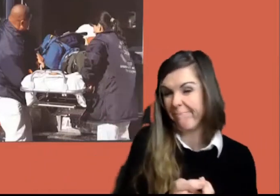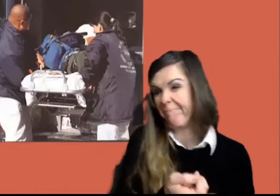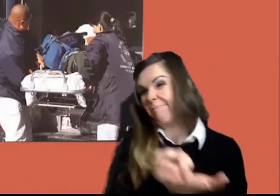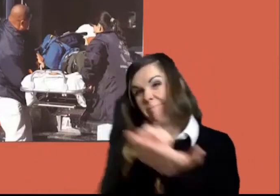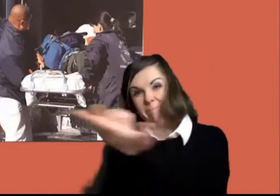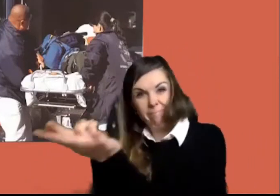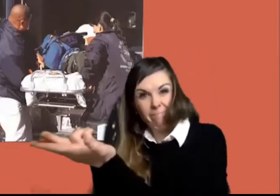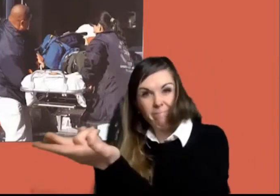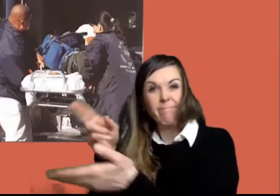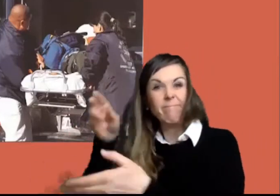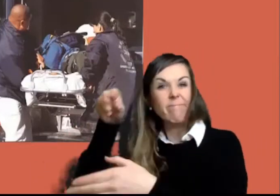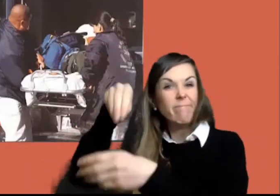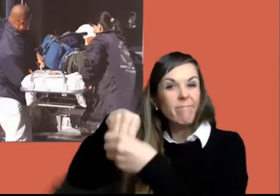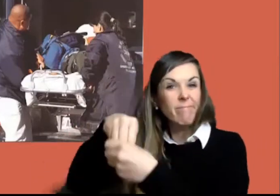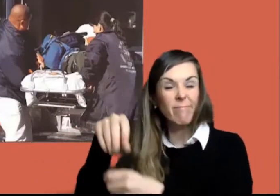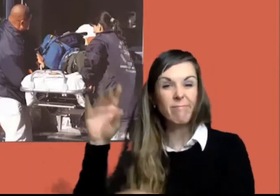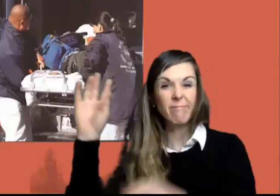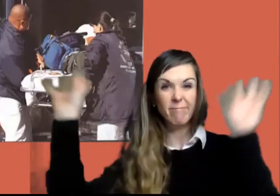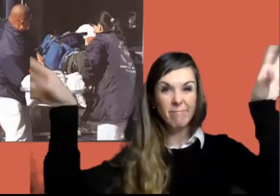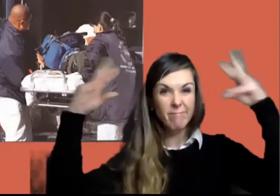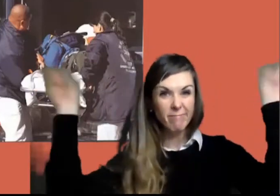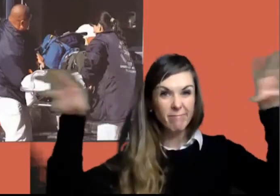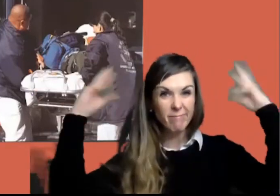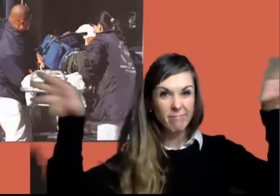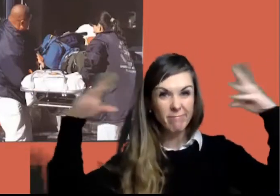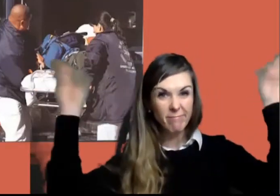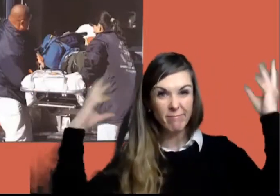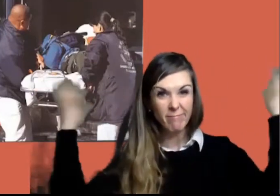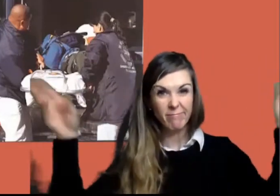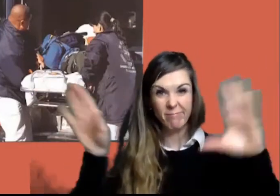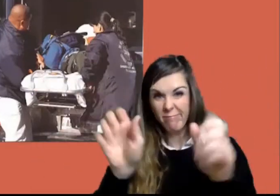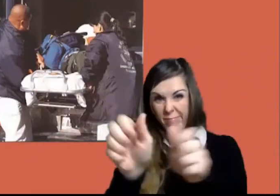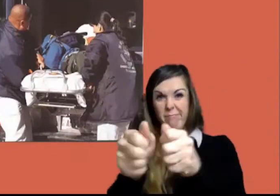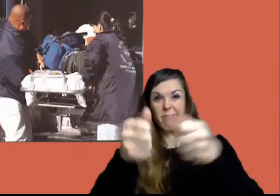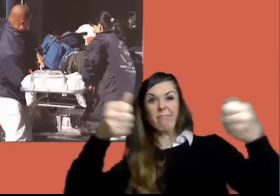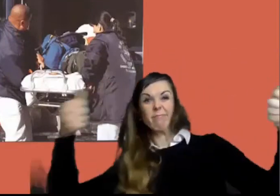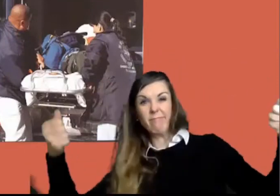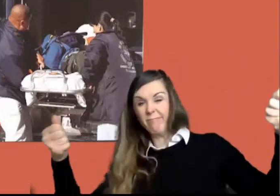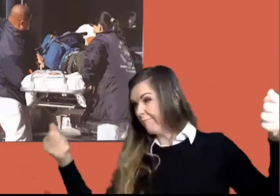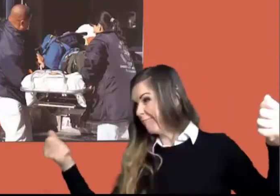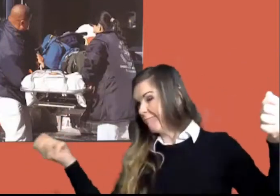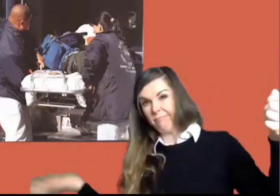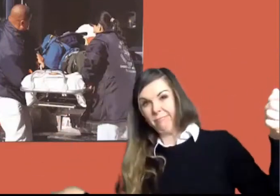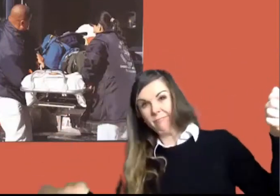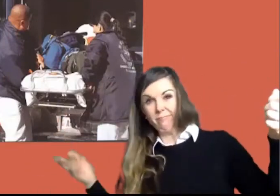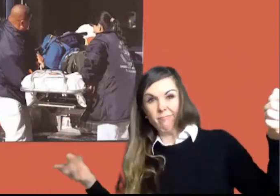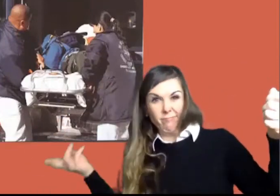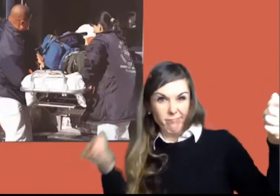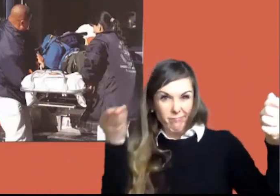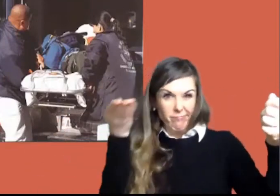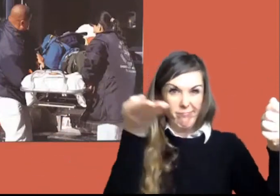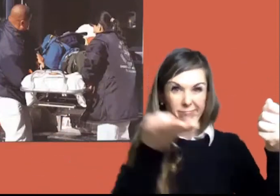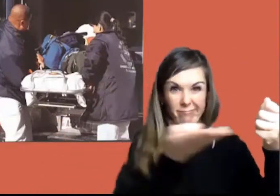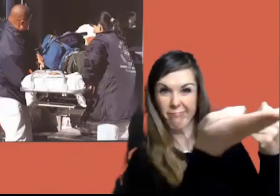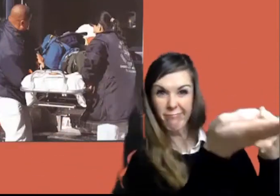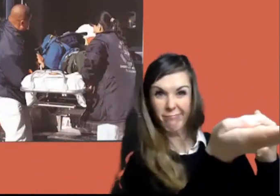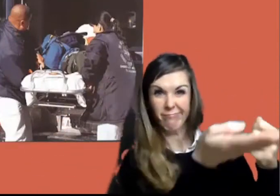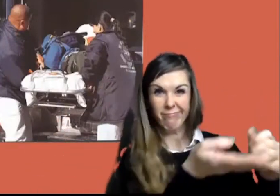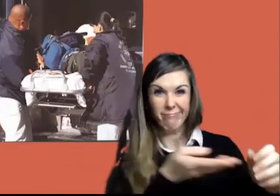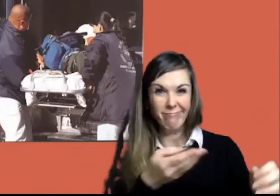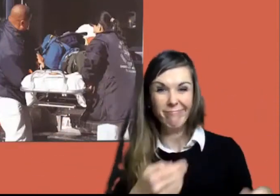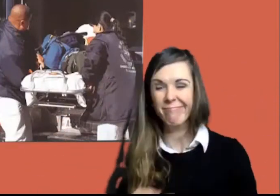We have to lay them down and secure them on the stretcher and put them in the ambulance. We open up the